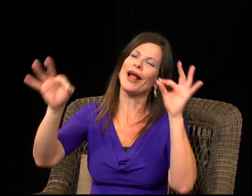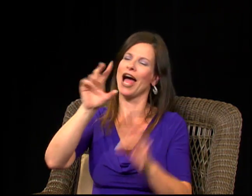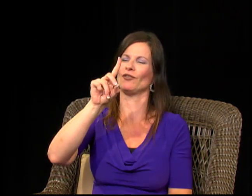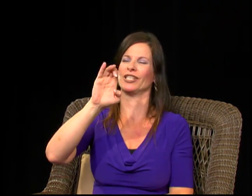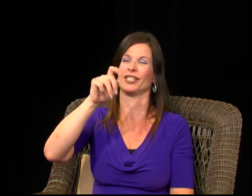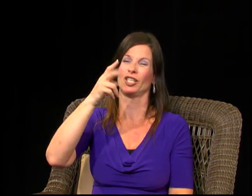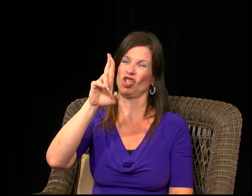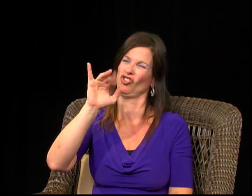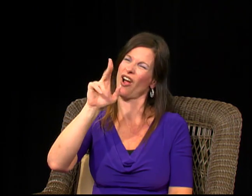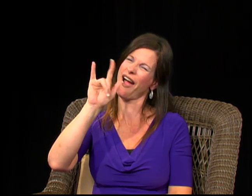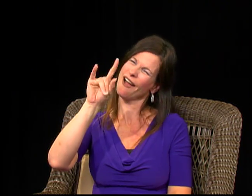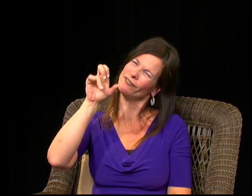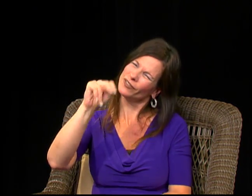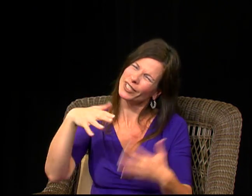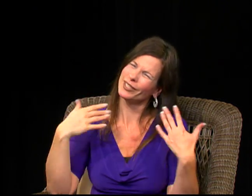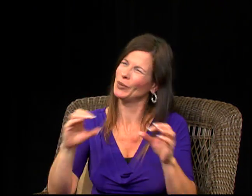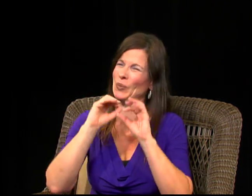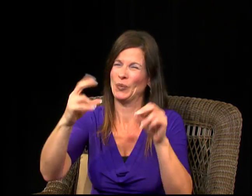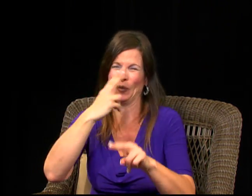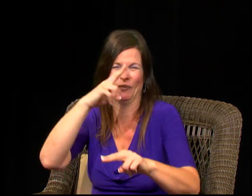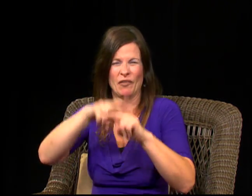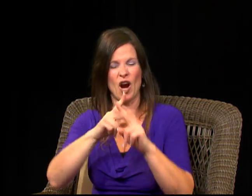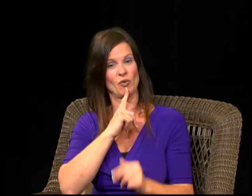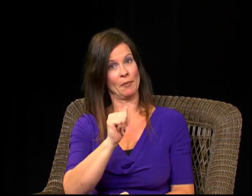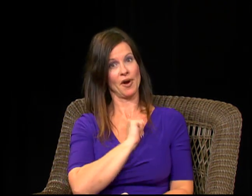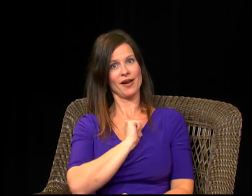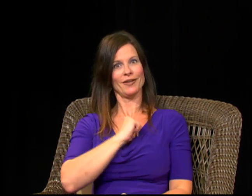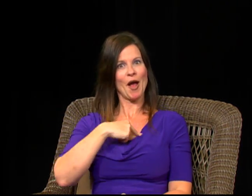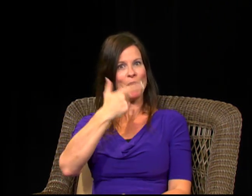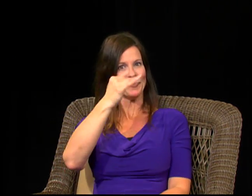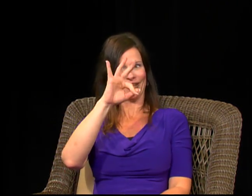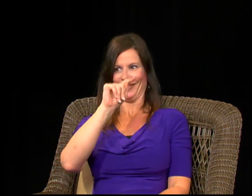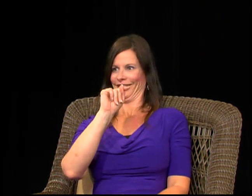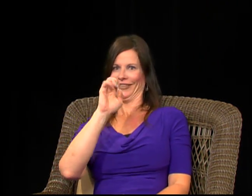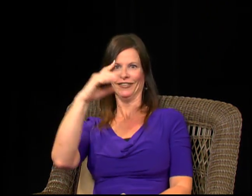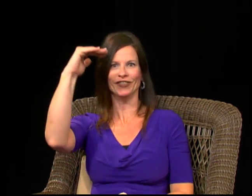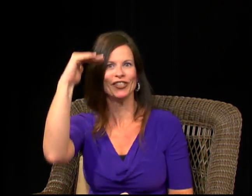and really find one unity. And it's really,